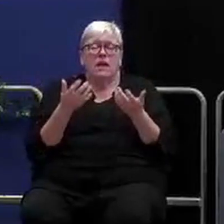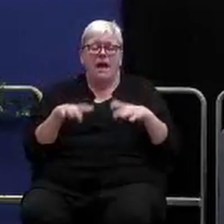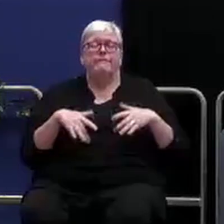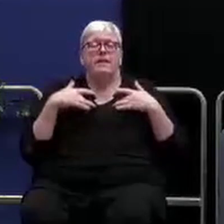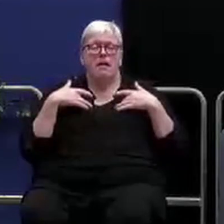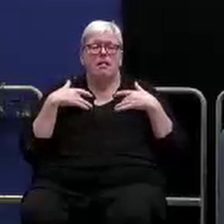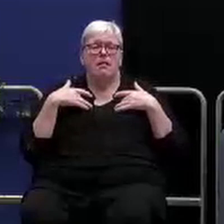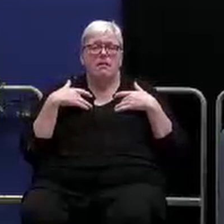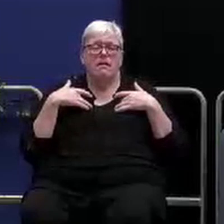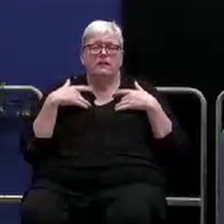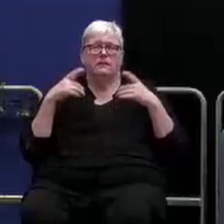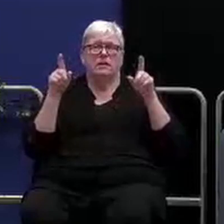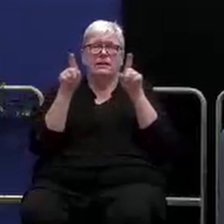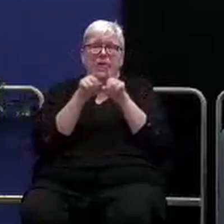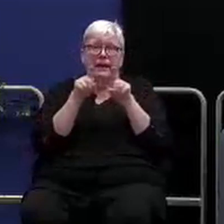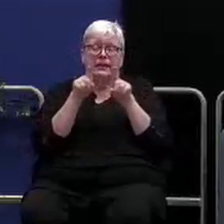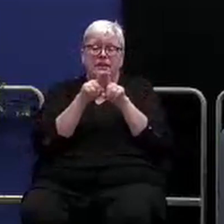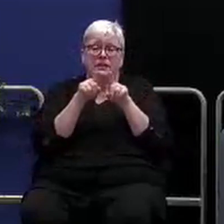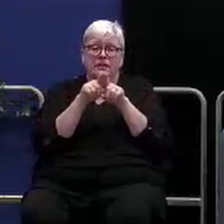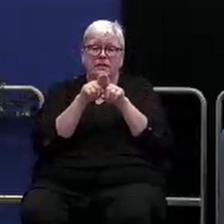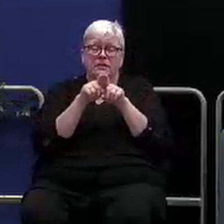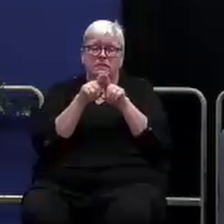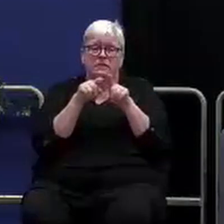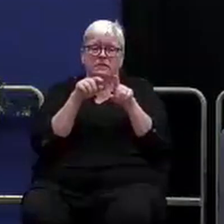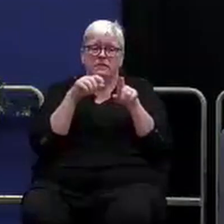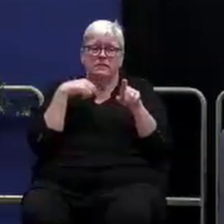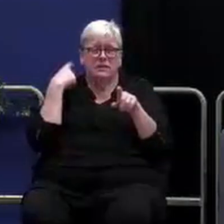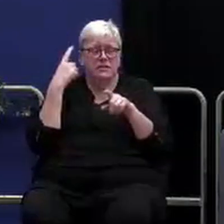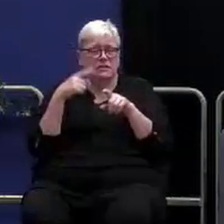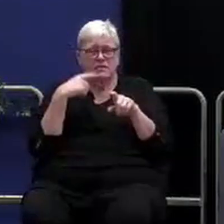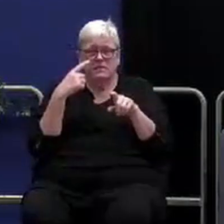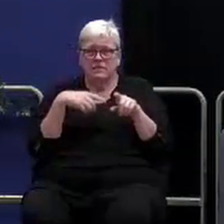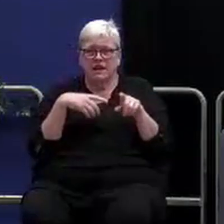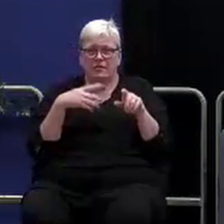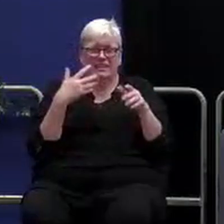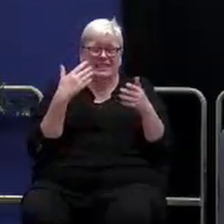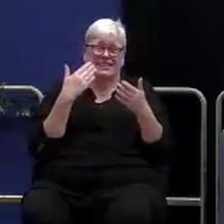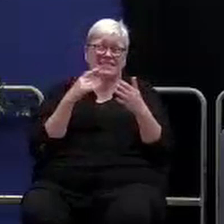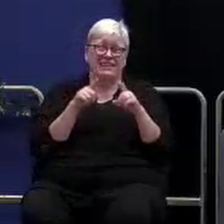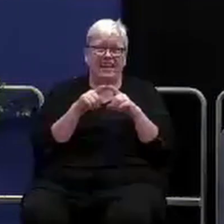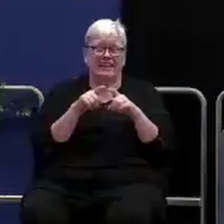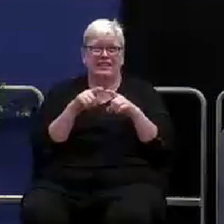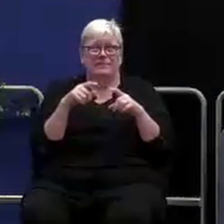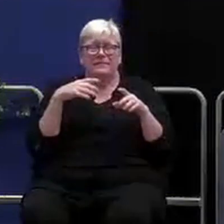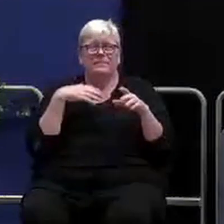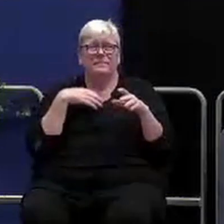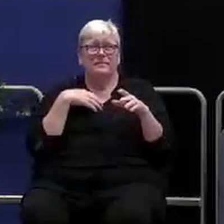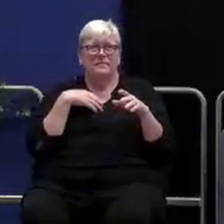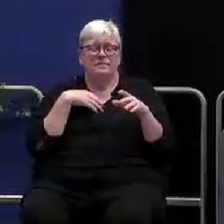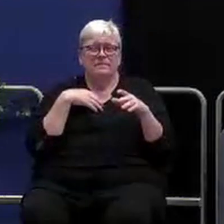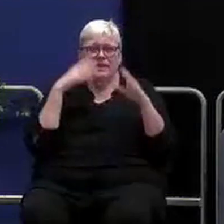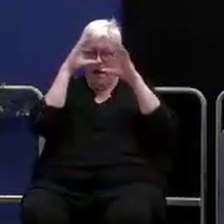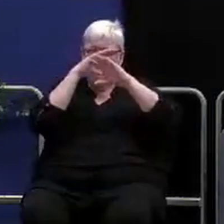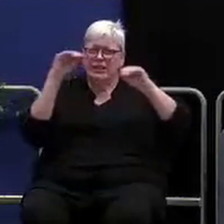feel like it sounds totally up myself, but I feel like it's a message that's